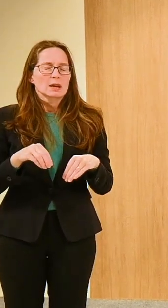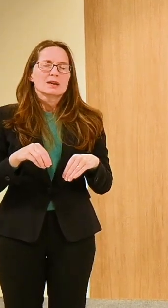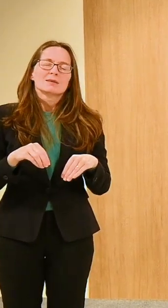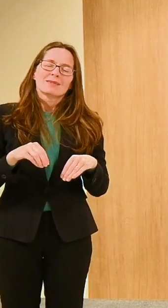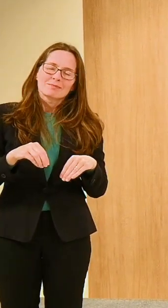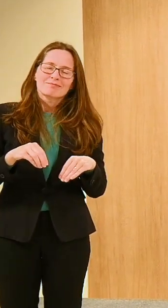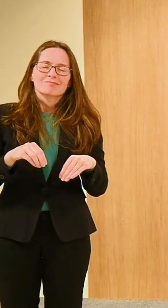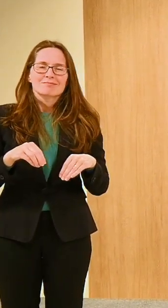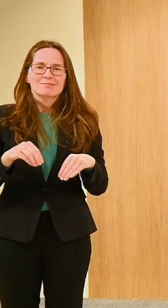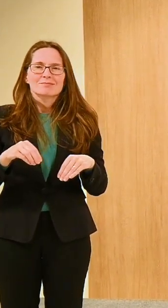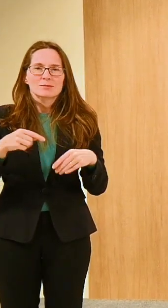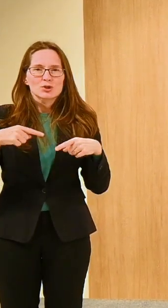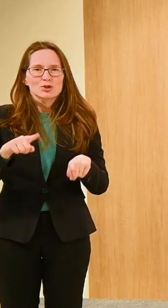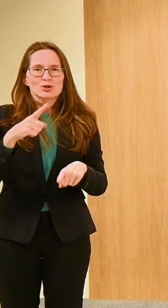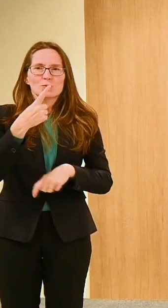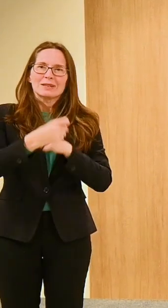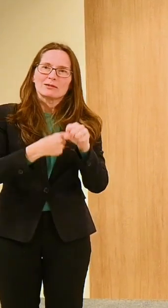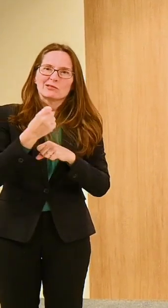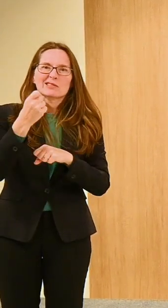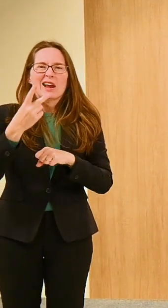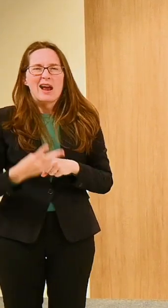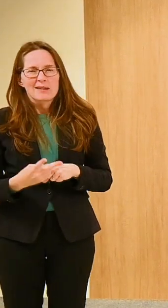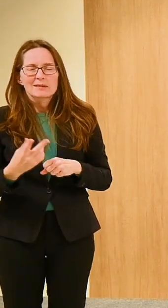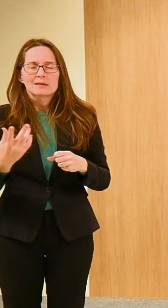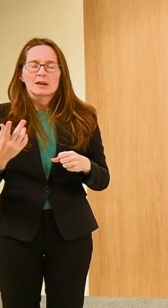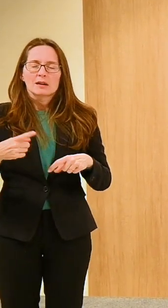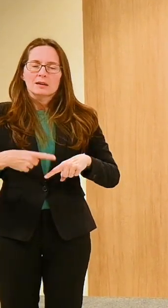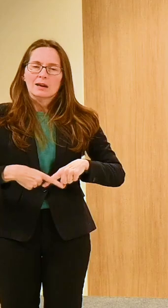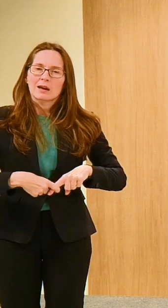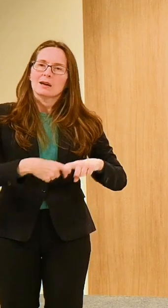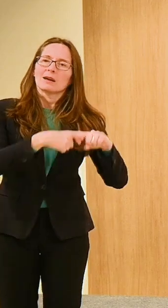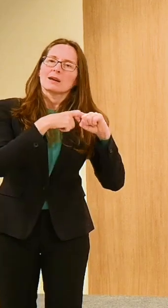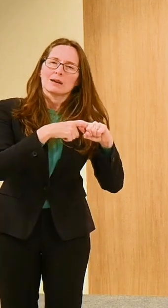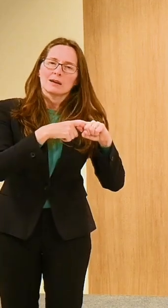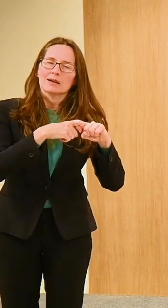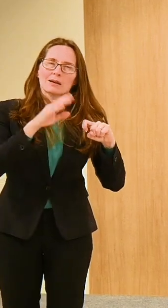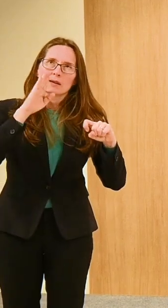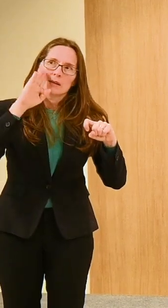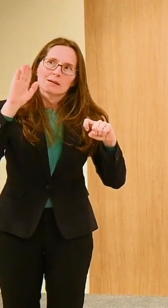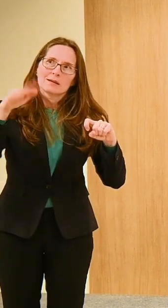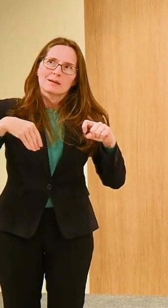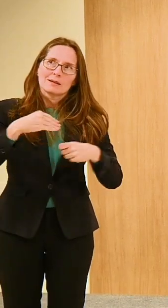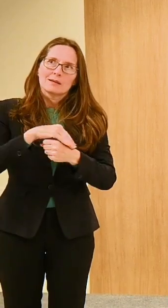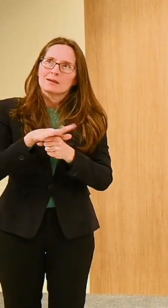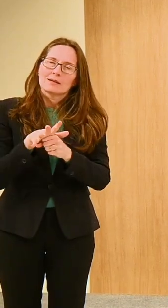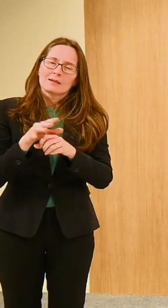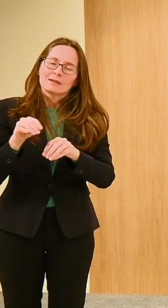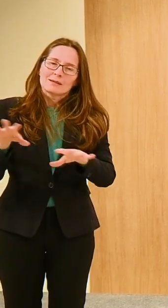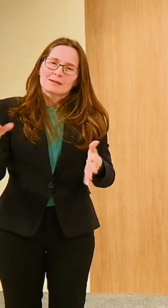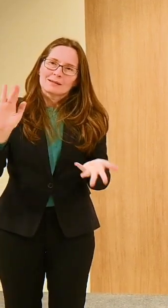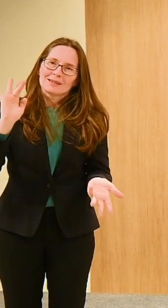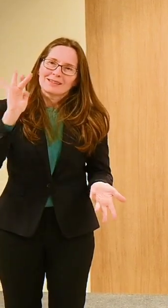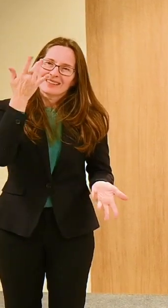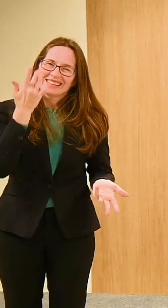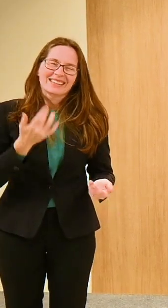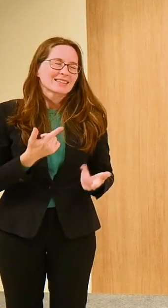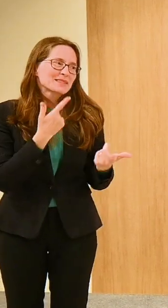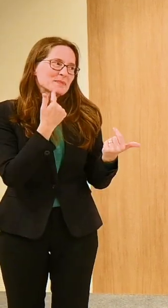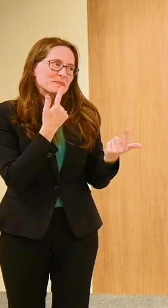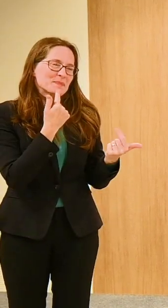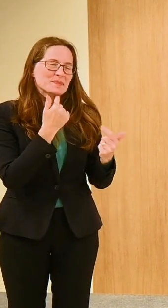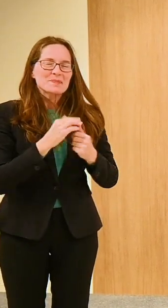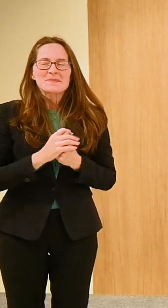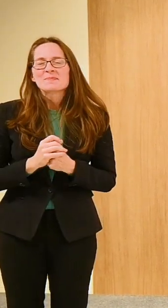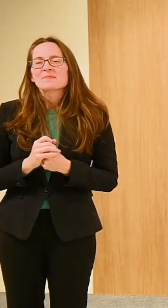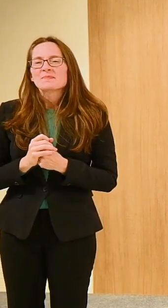a half with this pandemic thing that happened, and we ran a COVID unit out of this where I attended a lot. But once that